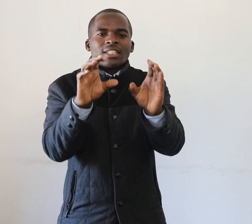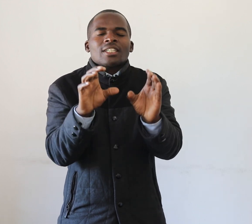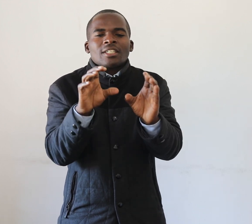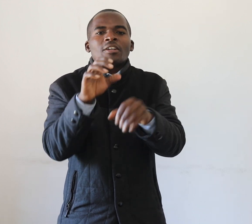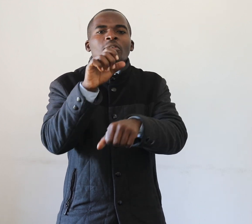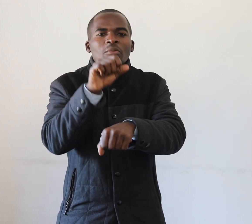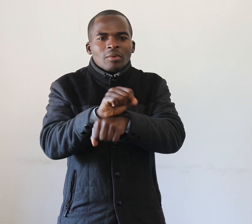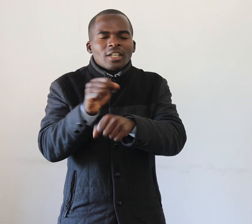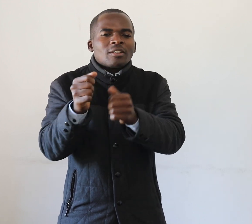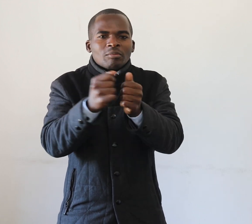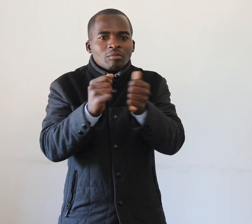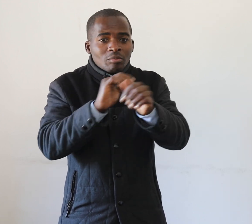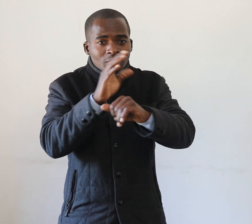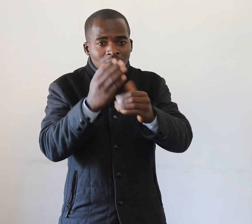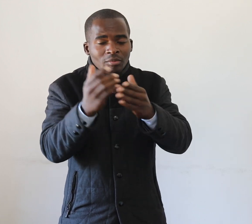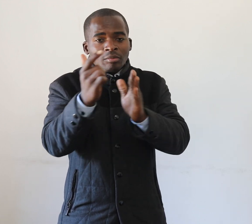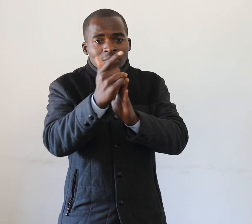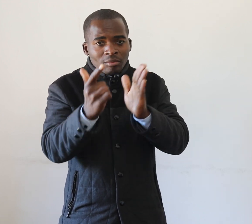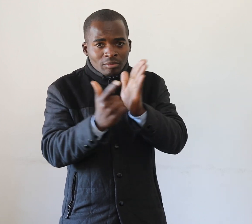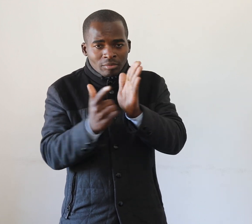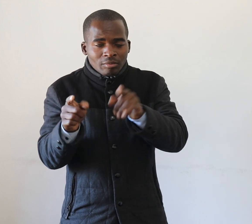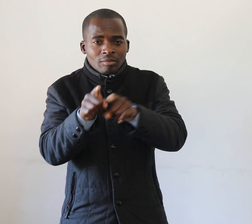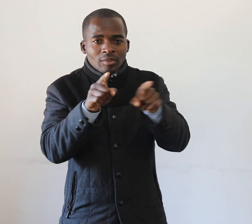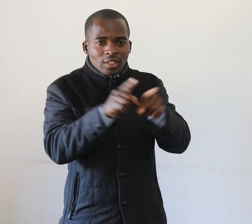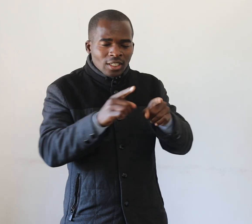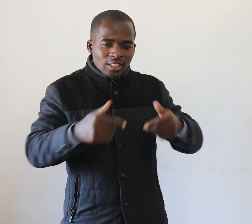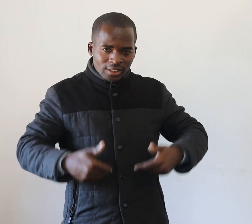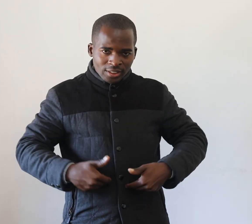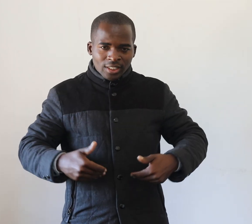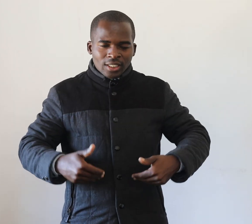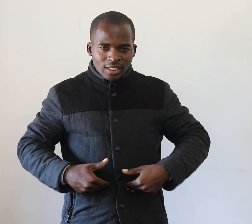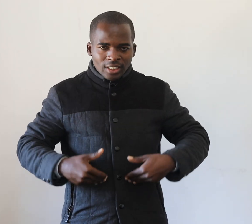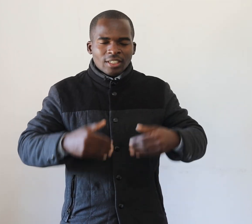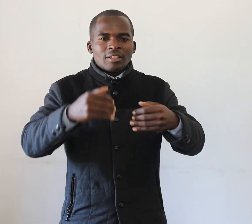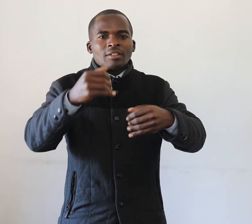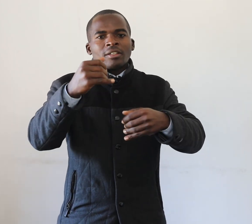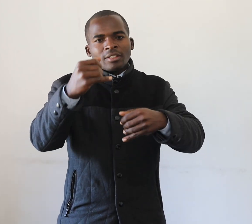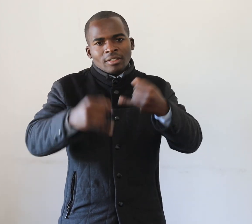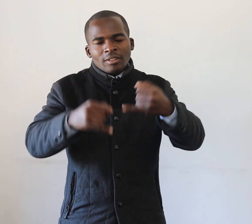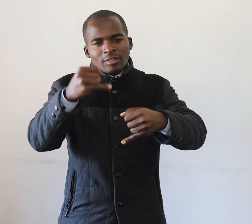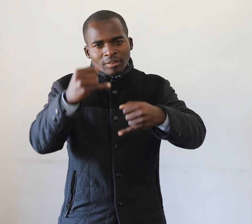the legal definition of a youth until the end of the council term.